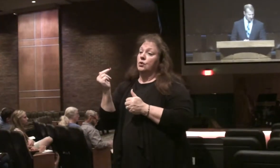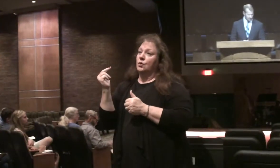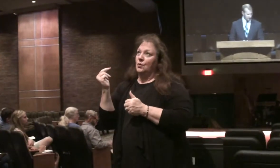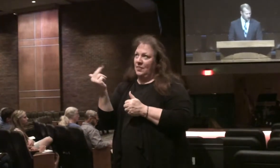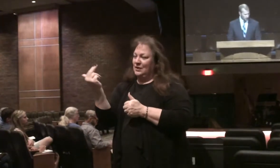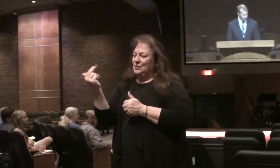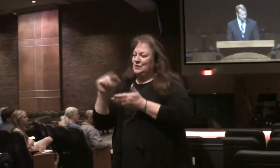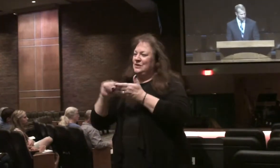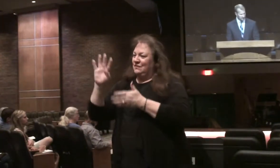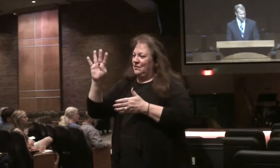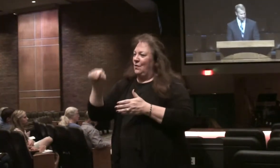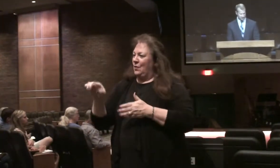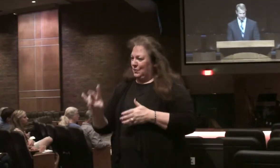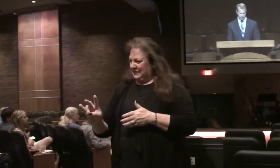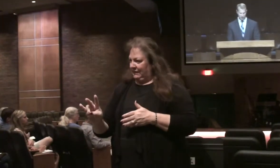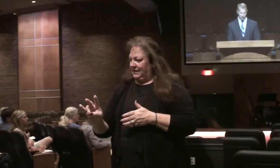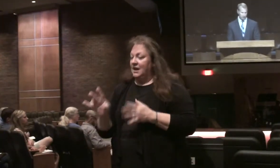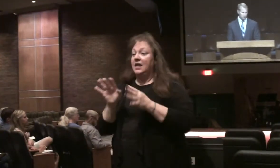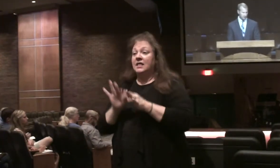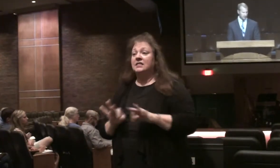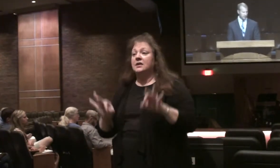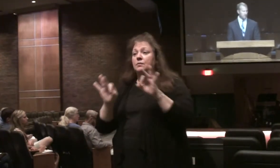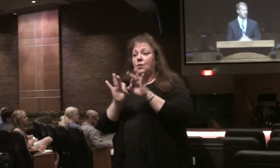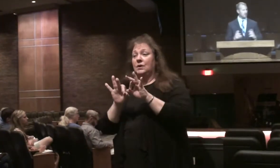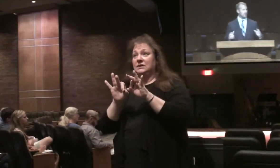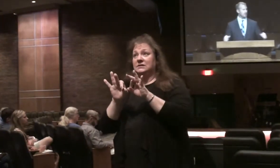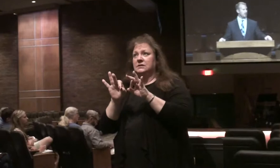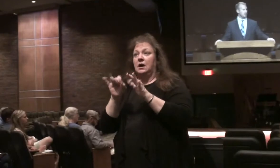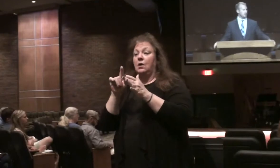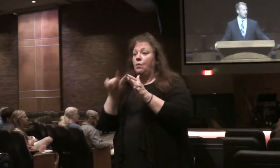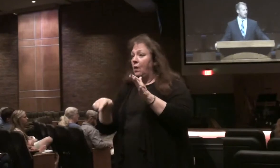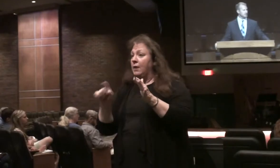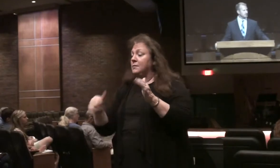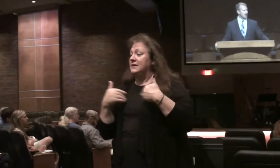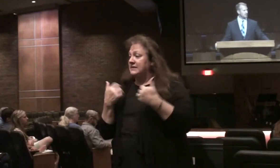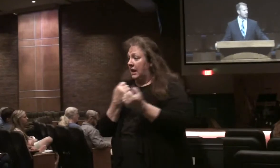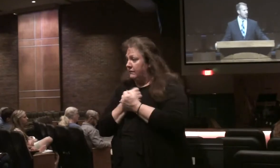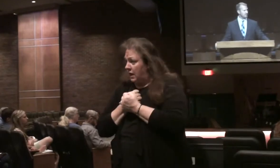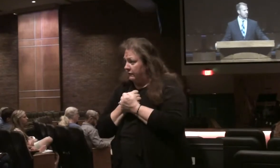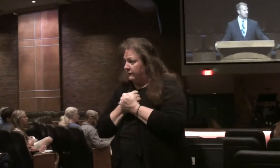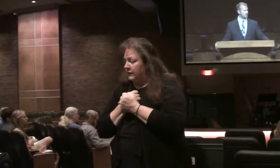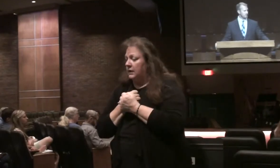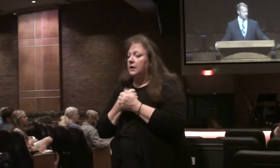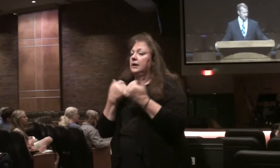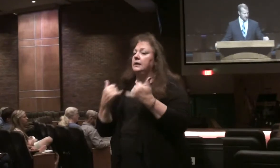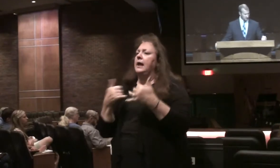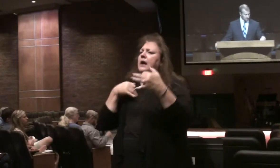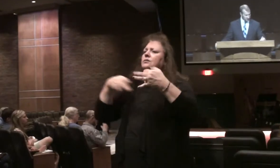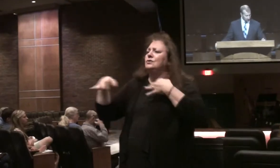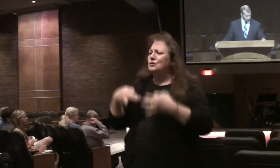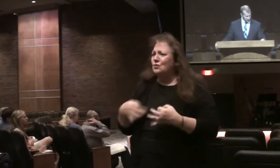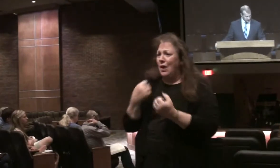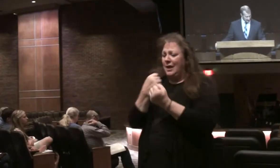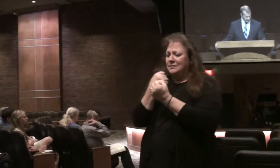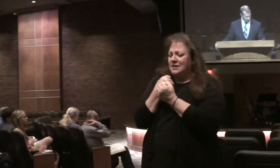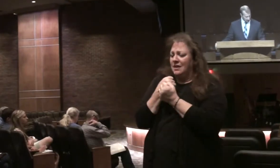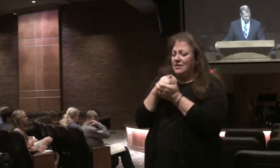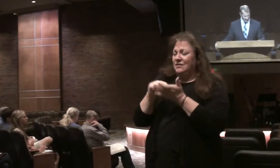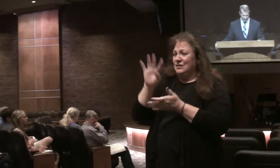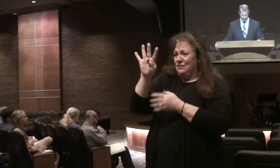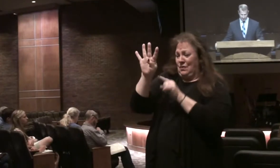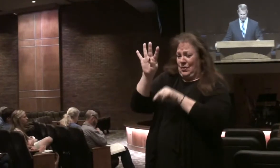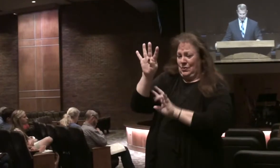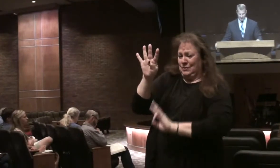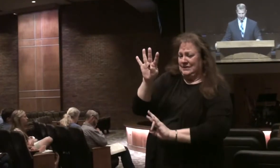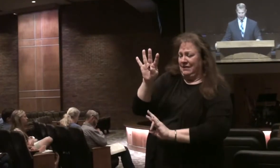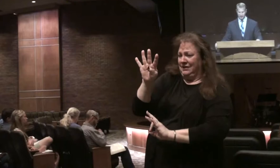after talking about the importance of love in verse 1 through 3, he describes love. And in verse 4 to 7, really the